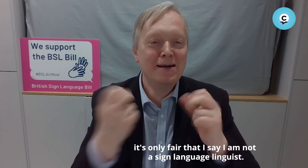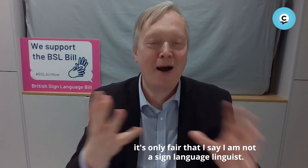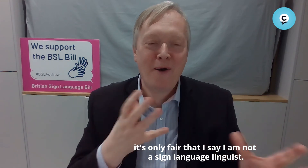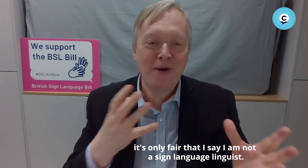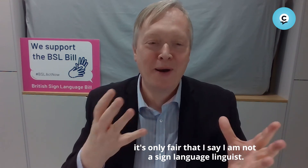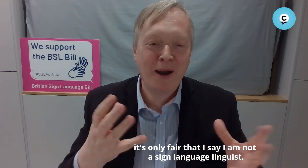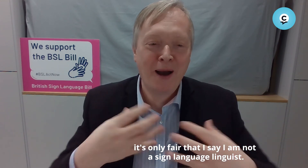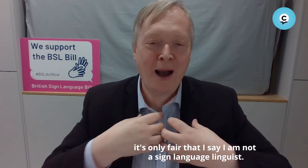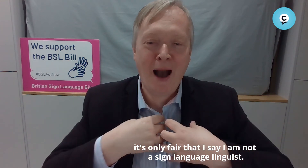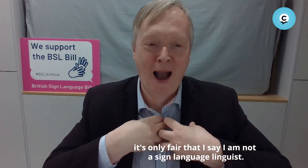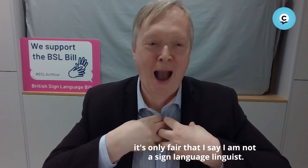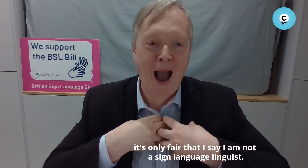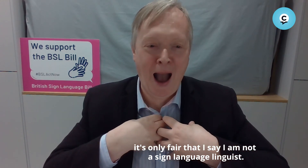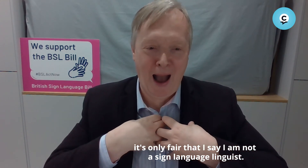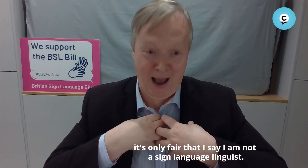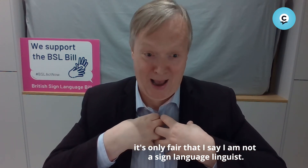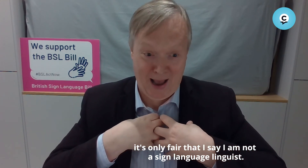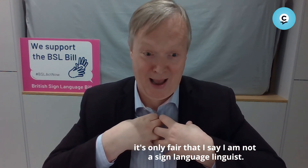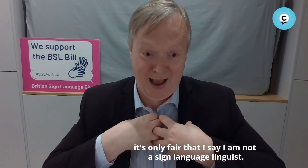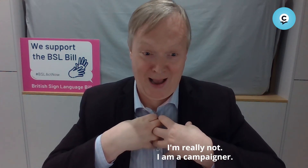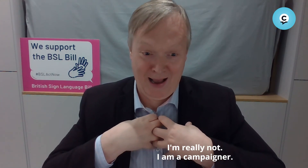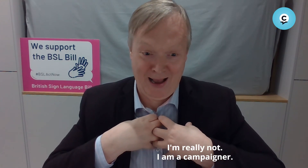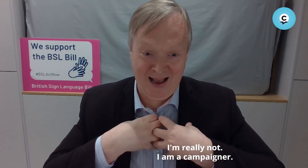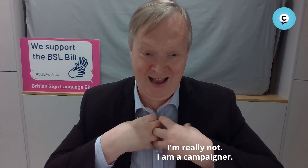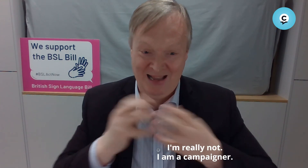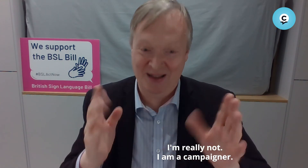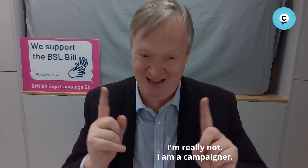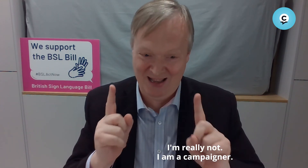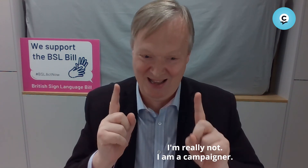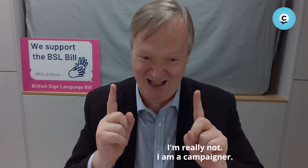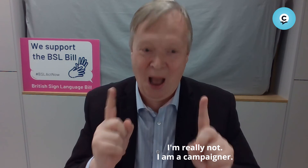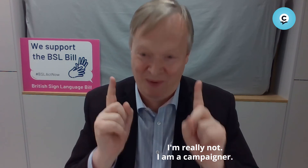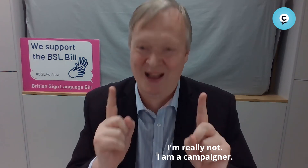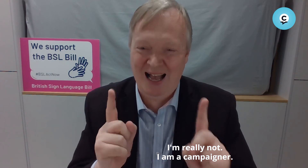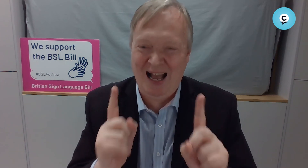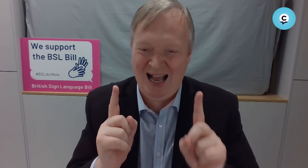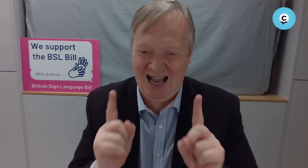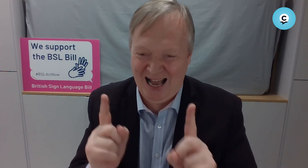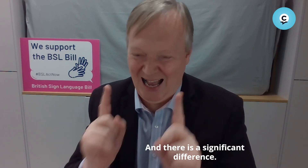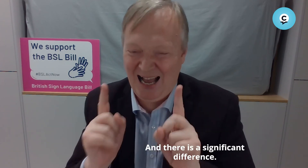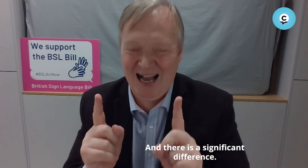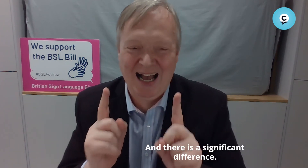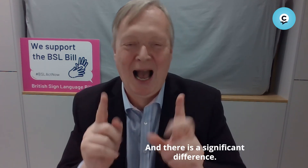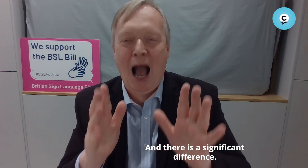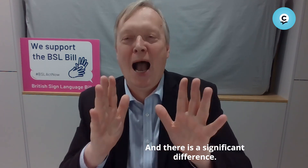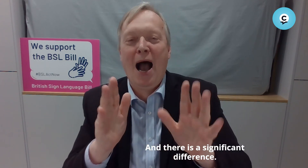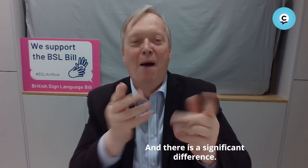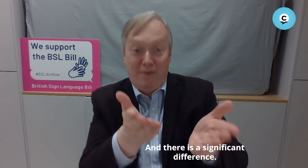that I say I am not a sign language linguist. I'm really not. I am a campaigner, and there is a significant difference.